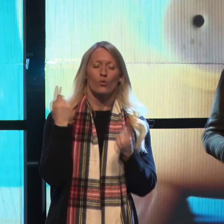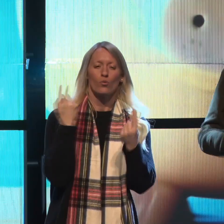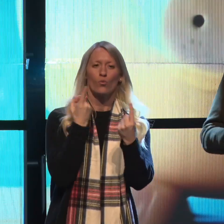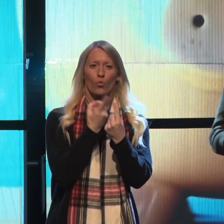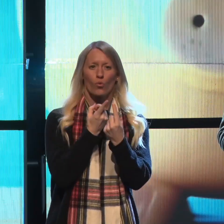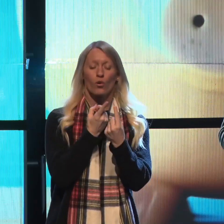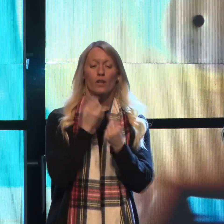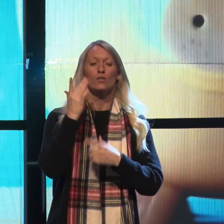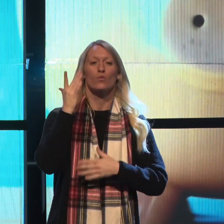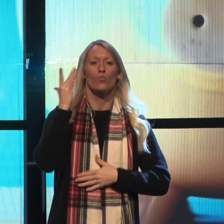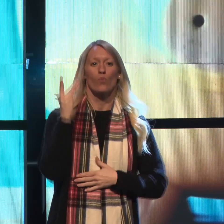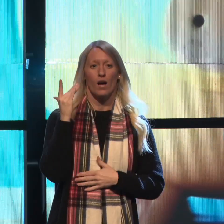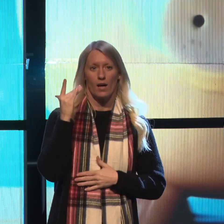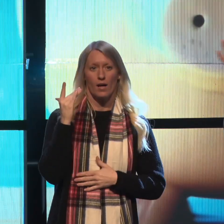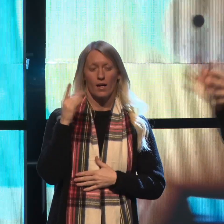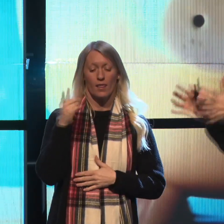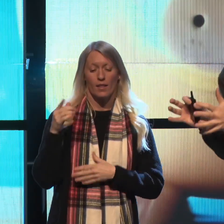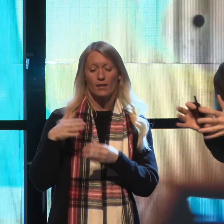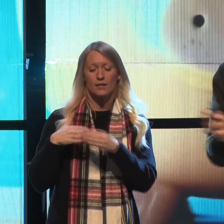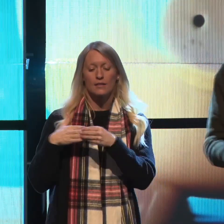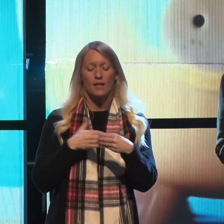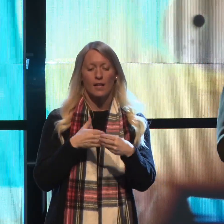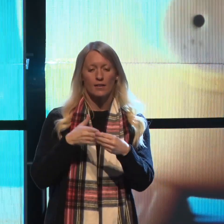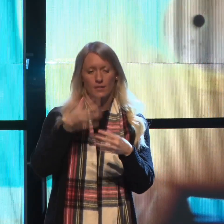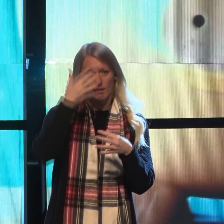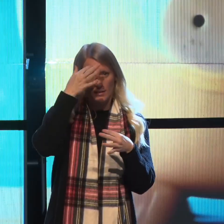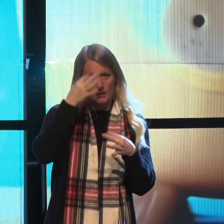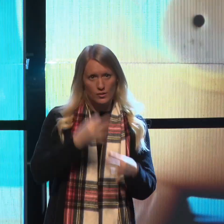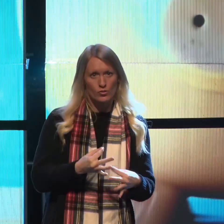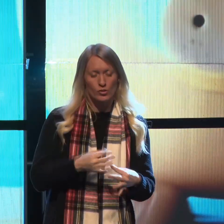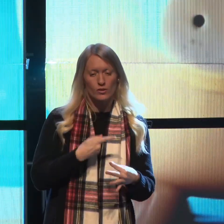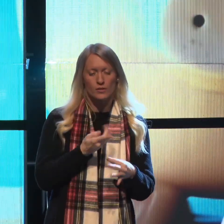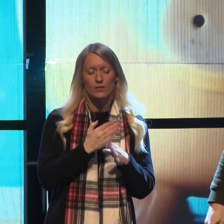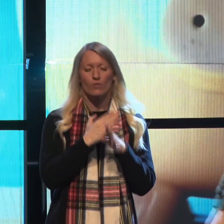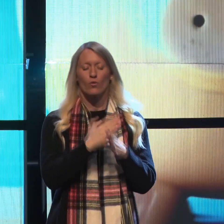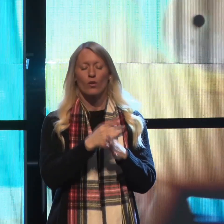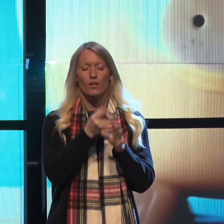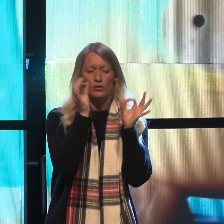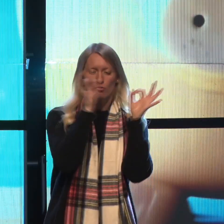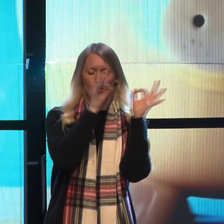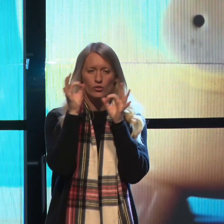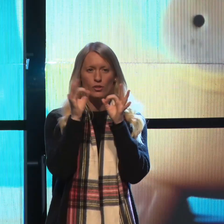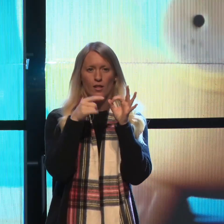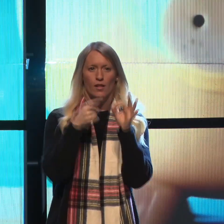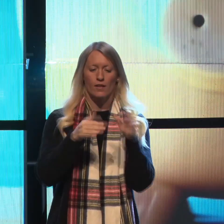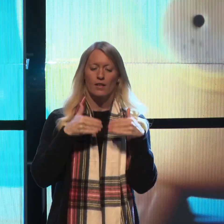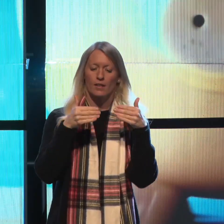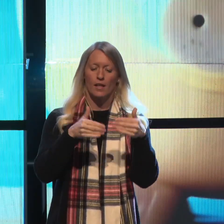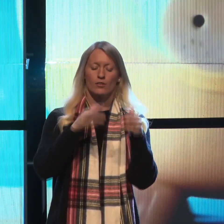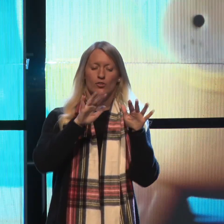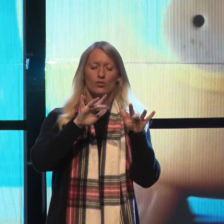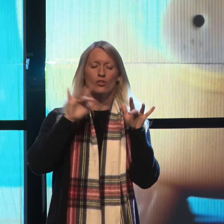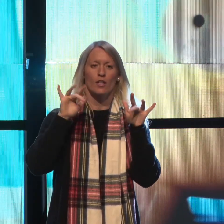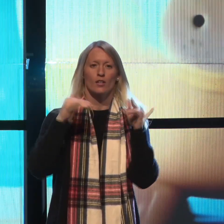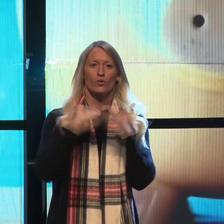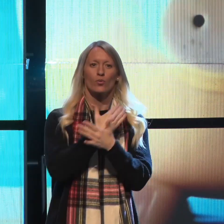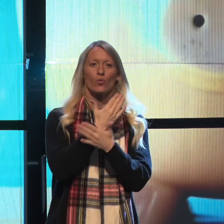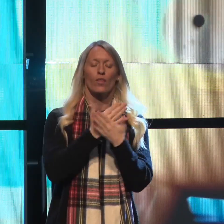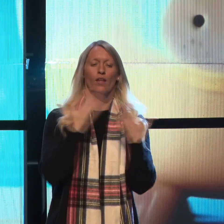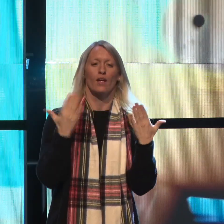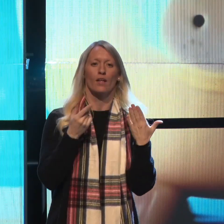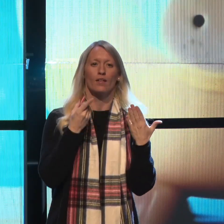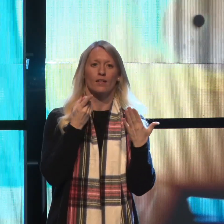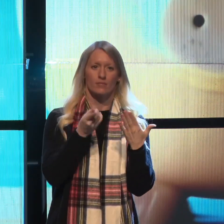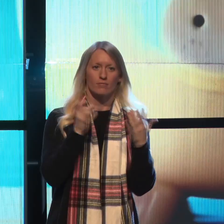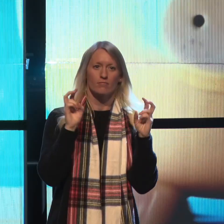can guide the decisions, right? Can help us avoid those distractions, the next shiny new thing. Right? That's the beauty of it. And it